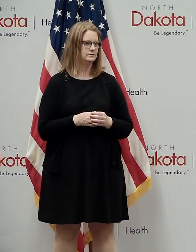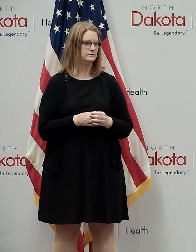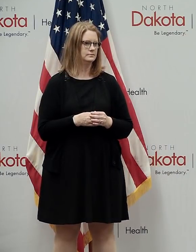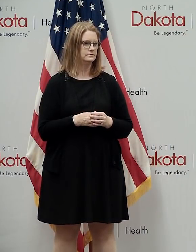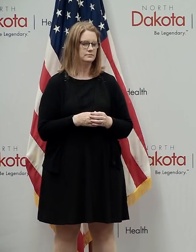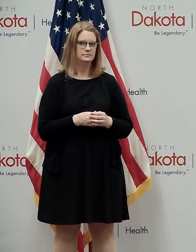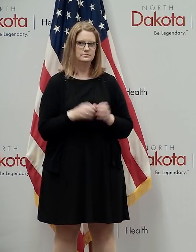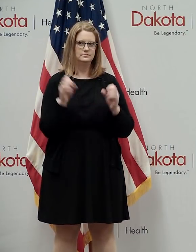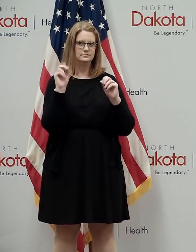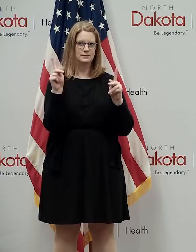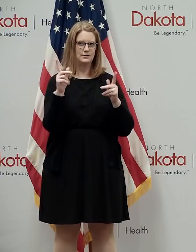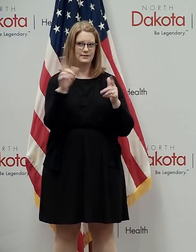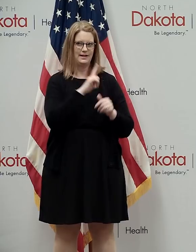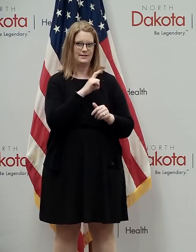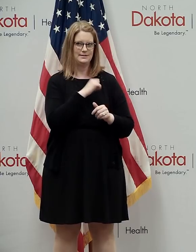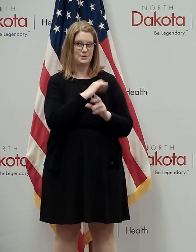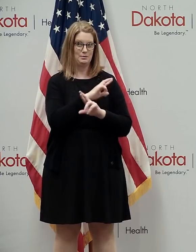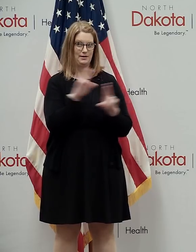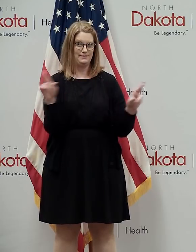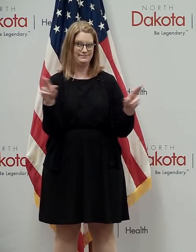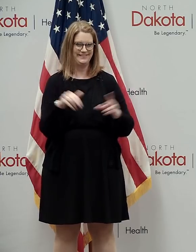All right, Lindsay, are you ready?